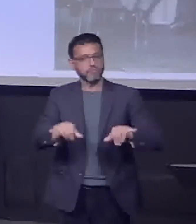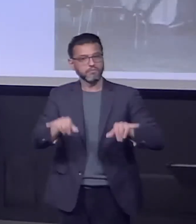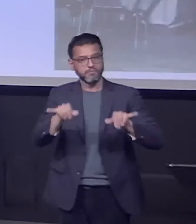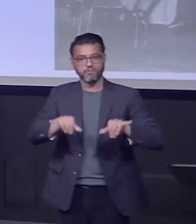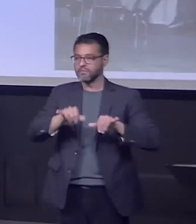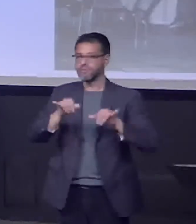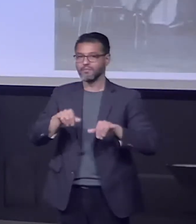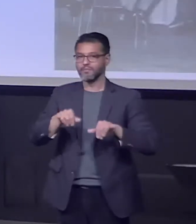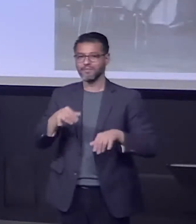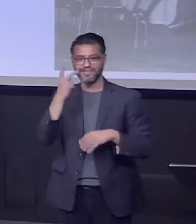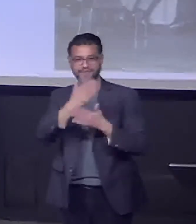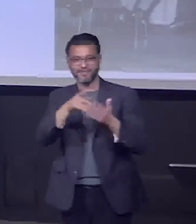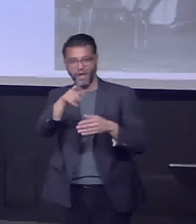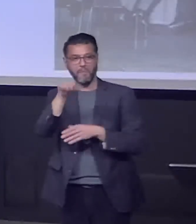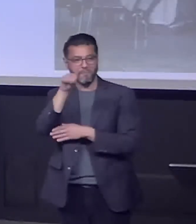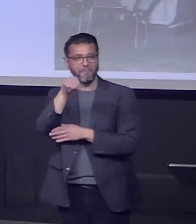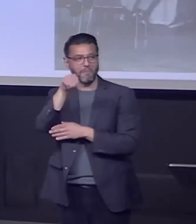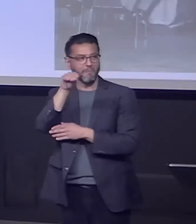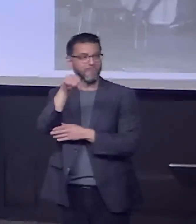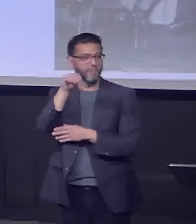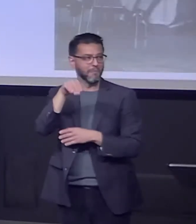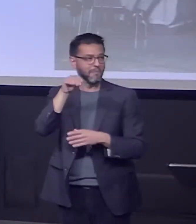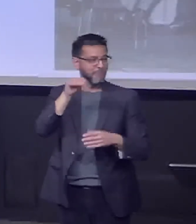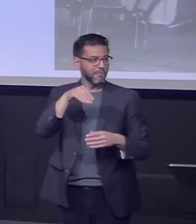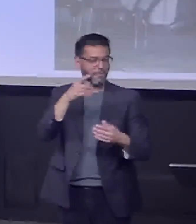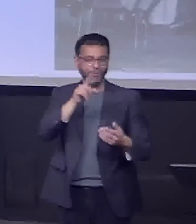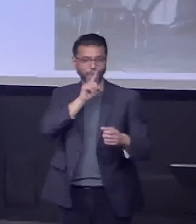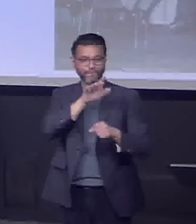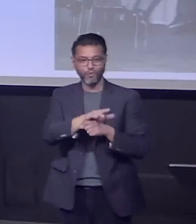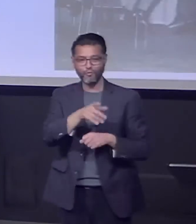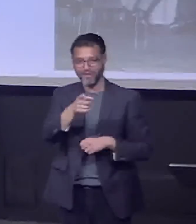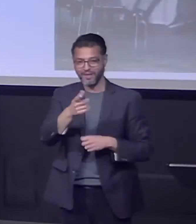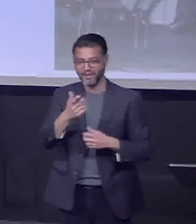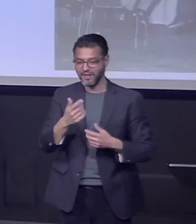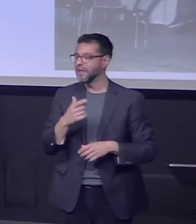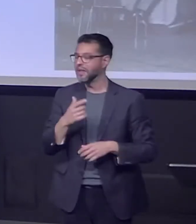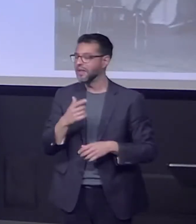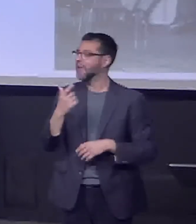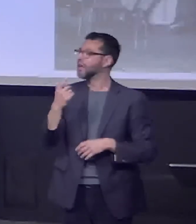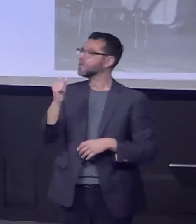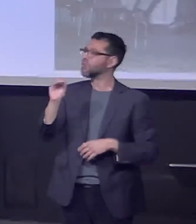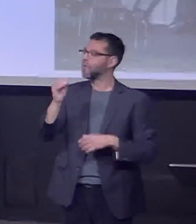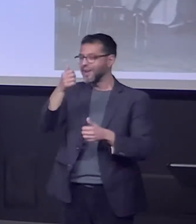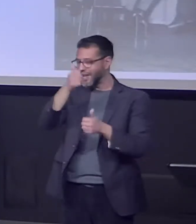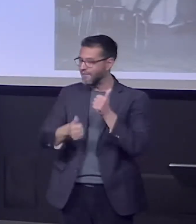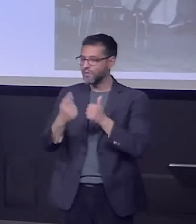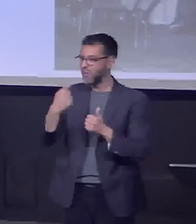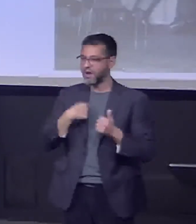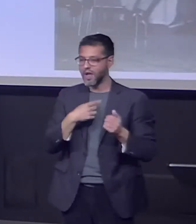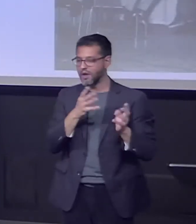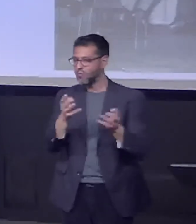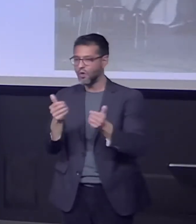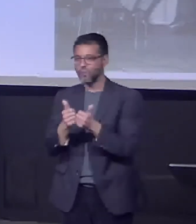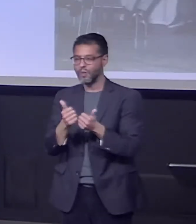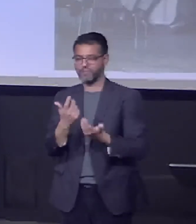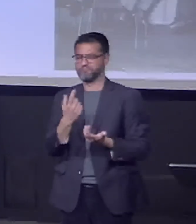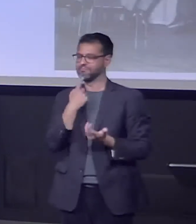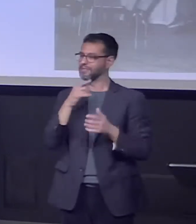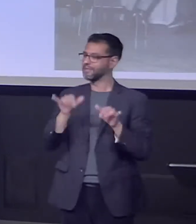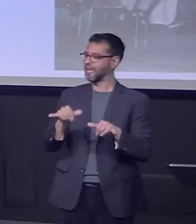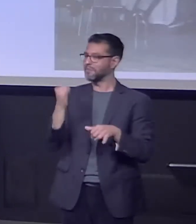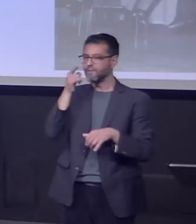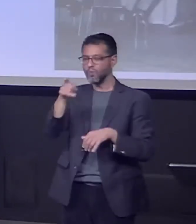is shaking his head. He's sort of nodding, confirming this. And everybody who I've talked to has made that observation. You turn on your